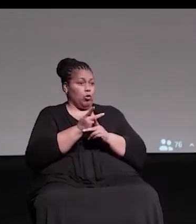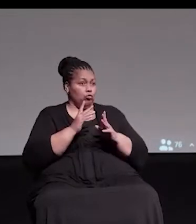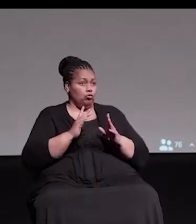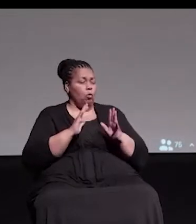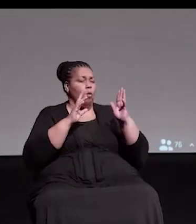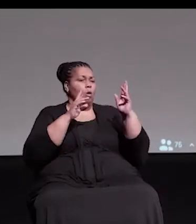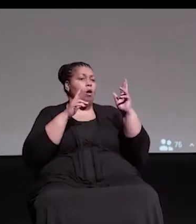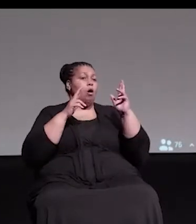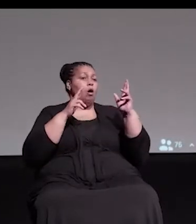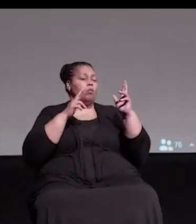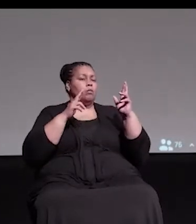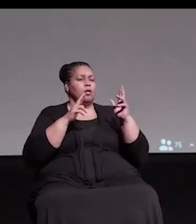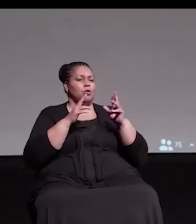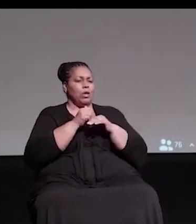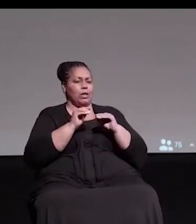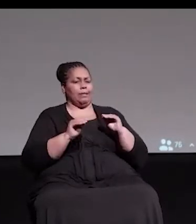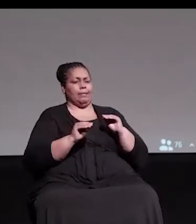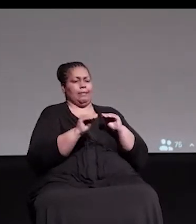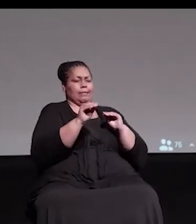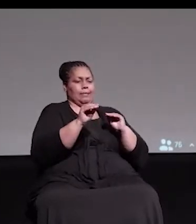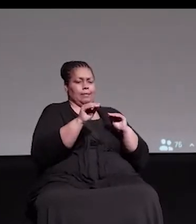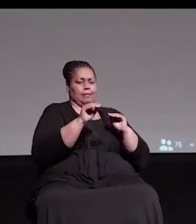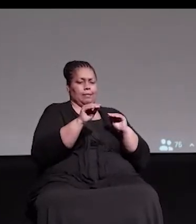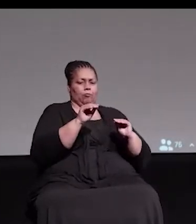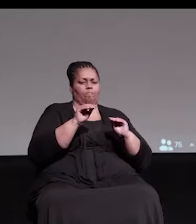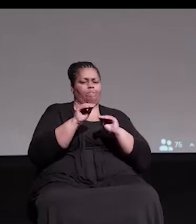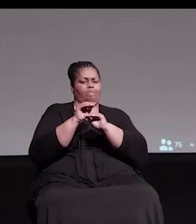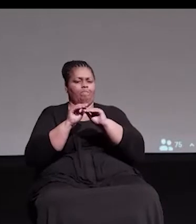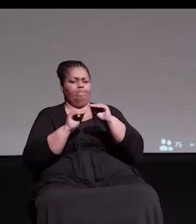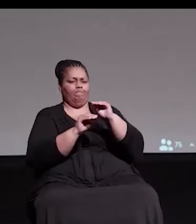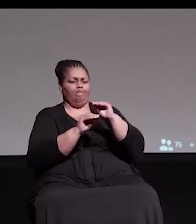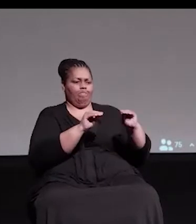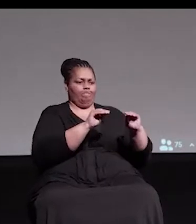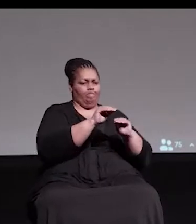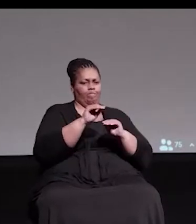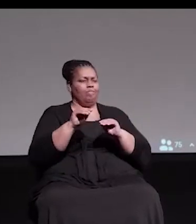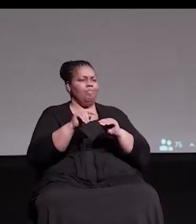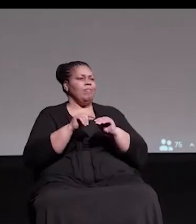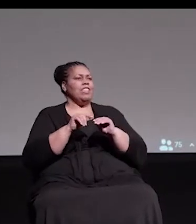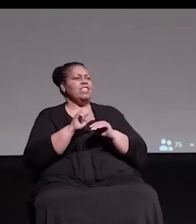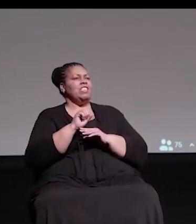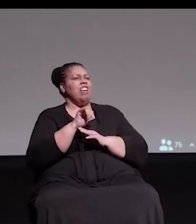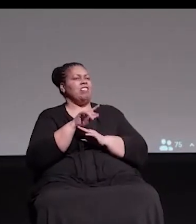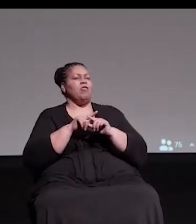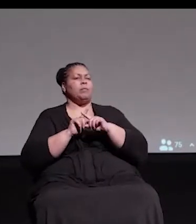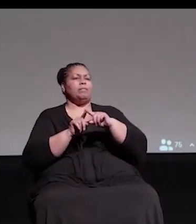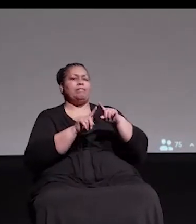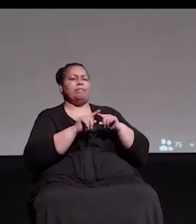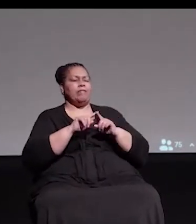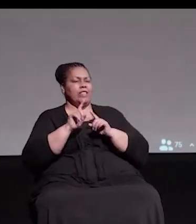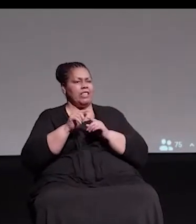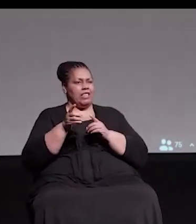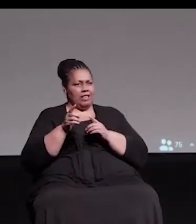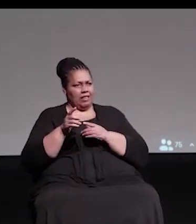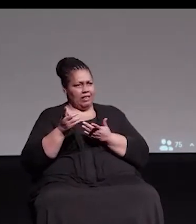get, you know, sort of slotted into certain spots that they pulled from books, you know, from these experts and things like that.